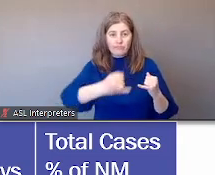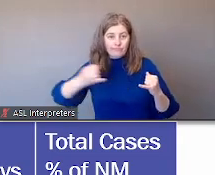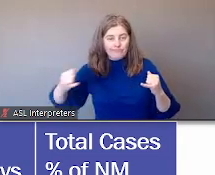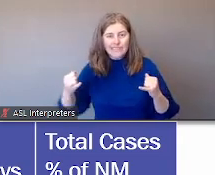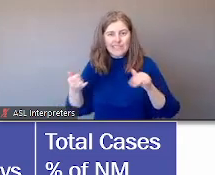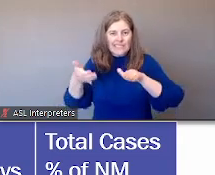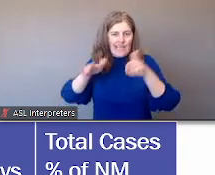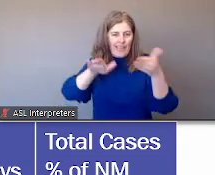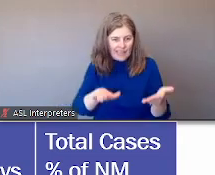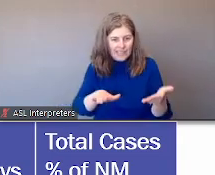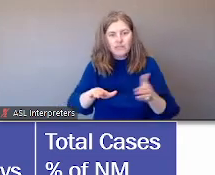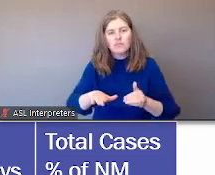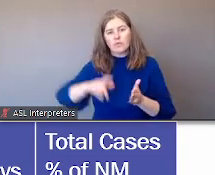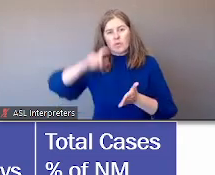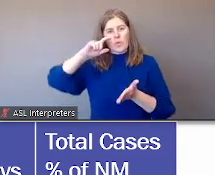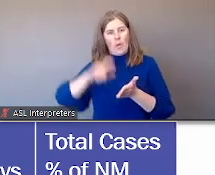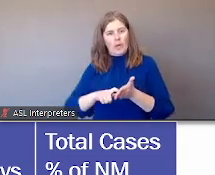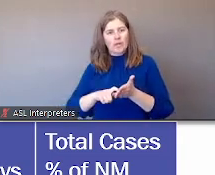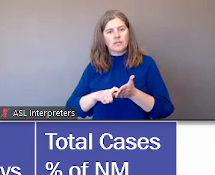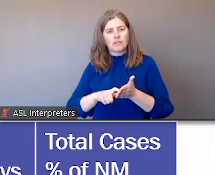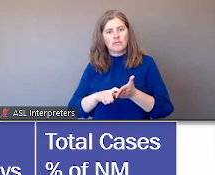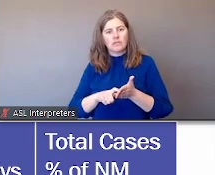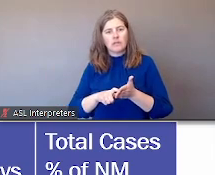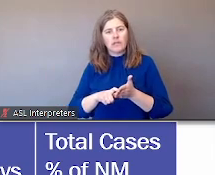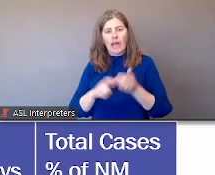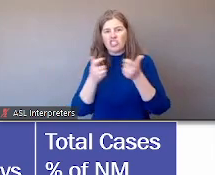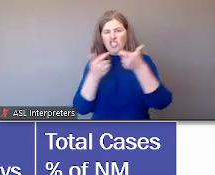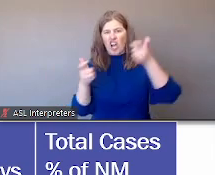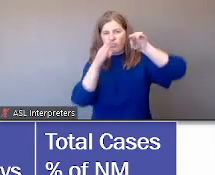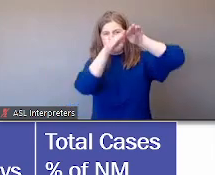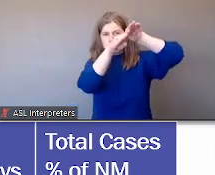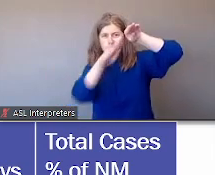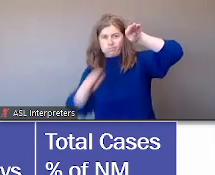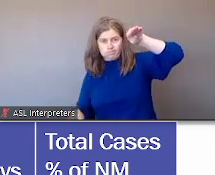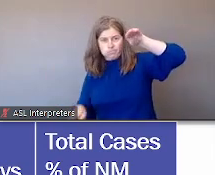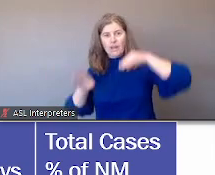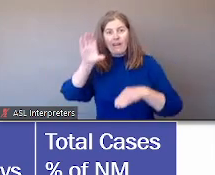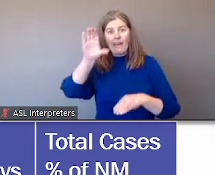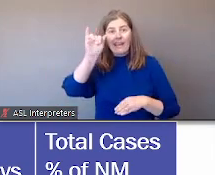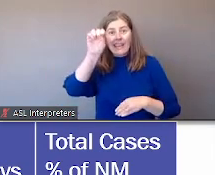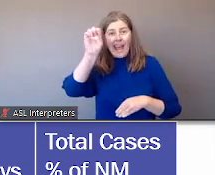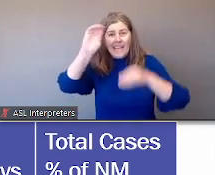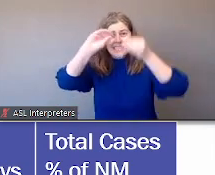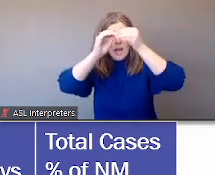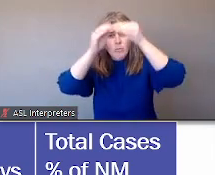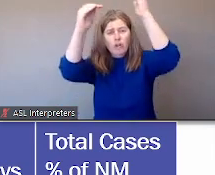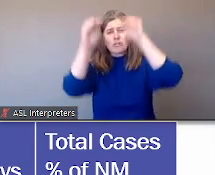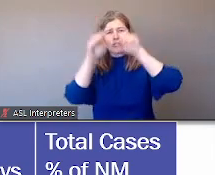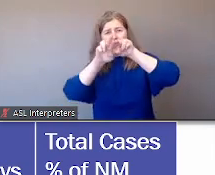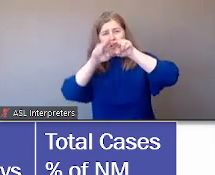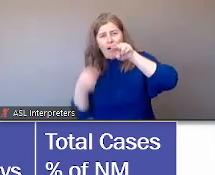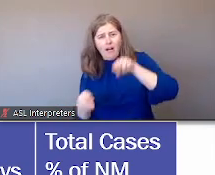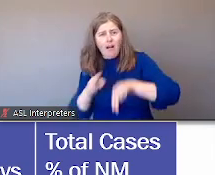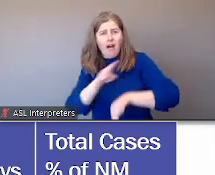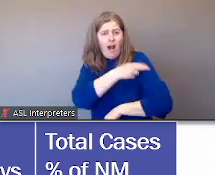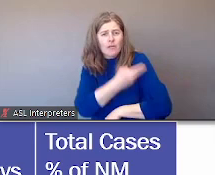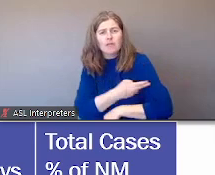can see that meteoric drop in case counts and even hospitalizations has